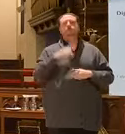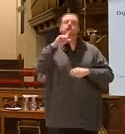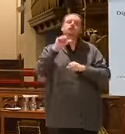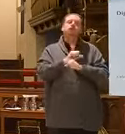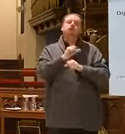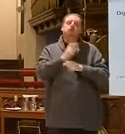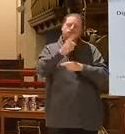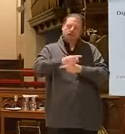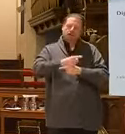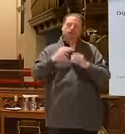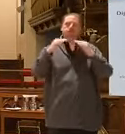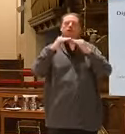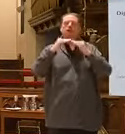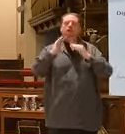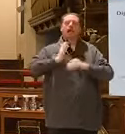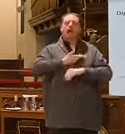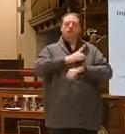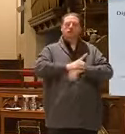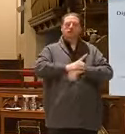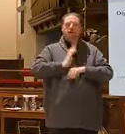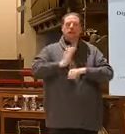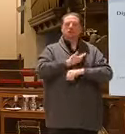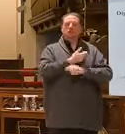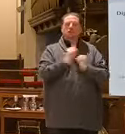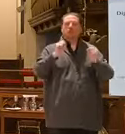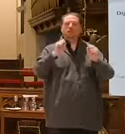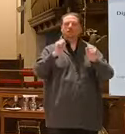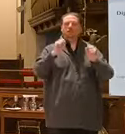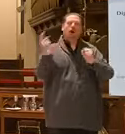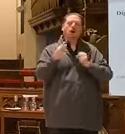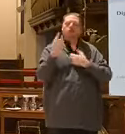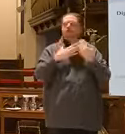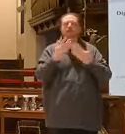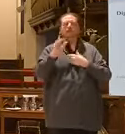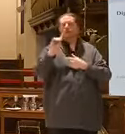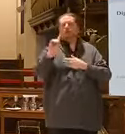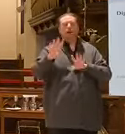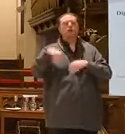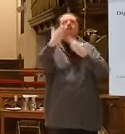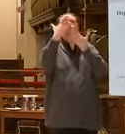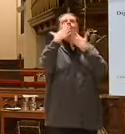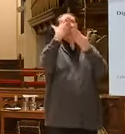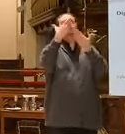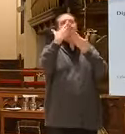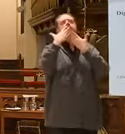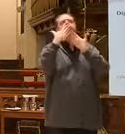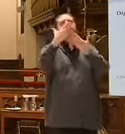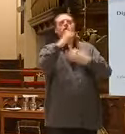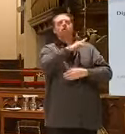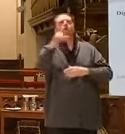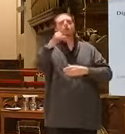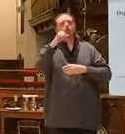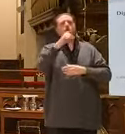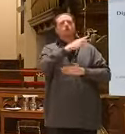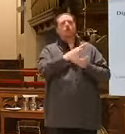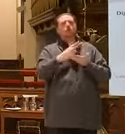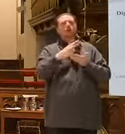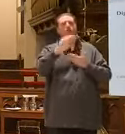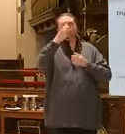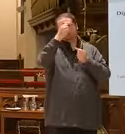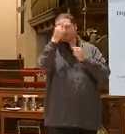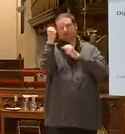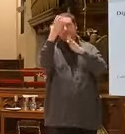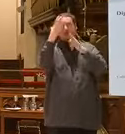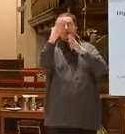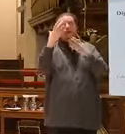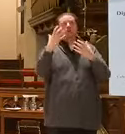It is truly right and just, our duty and salvation, always and everywhere, to give you thanks, Lord, Holy Father, Almighty